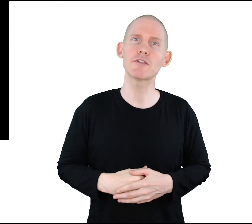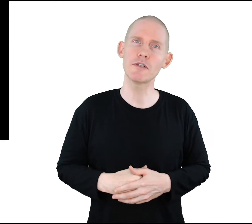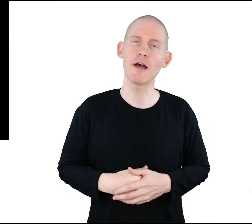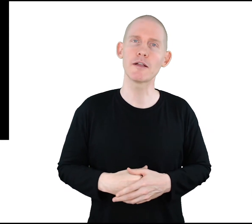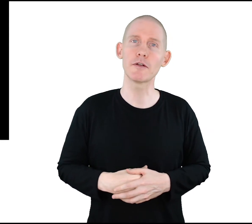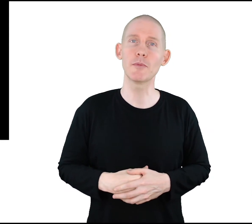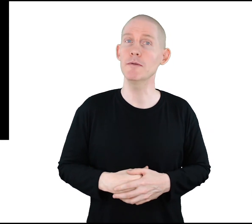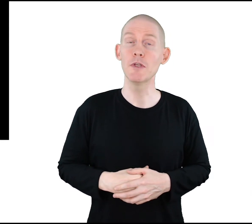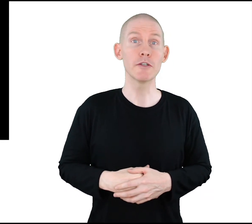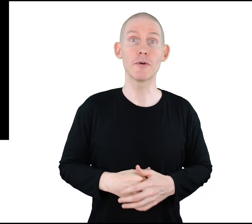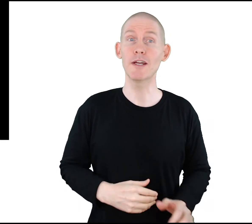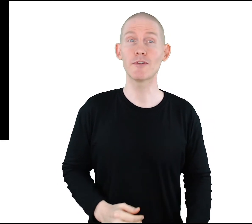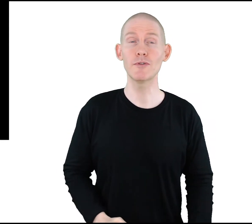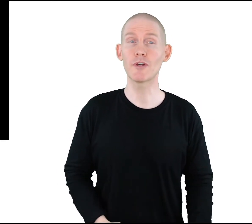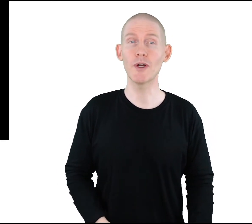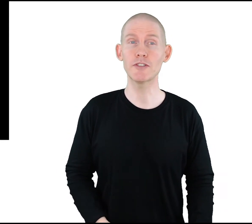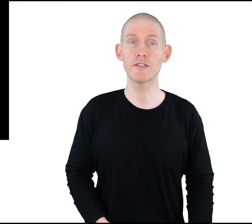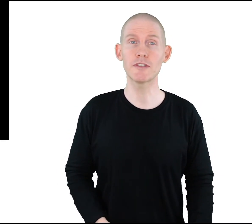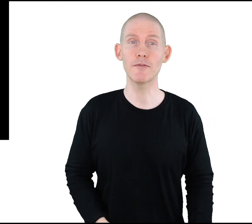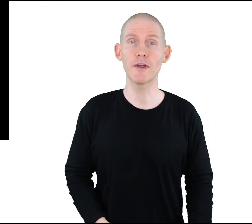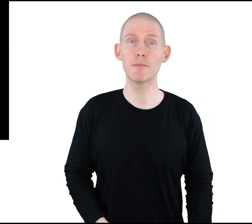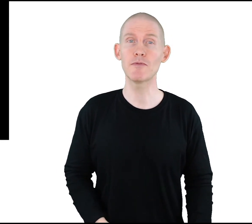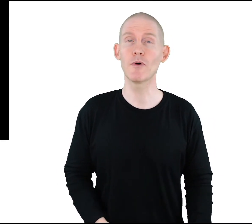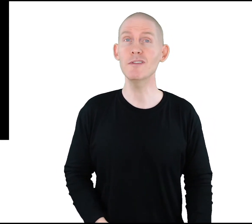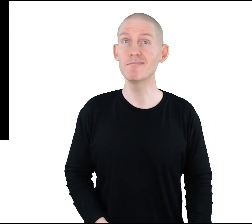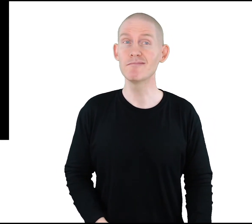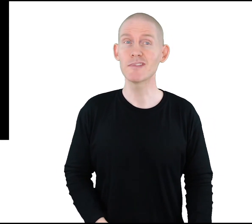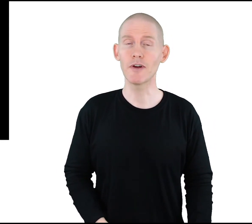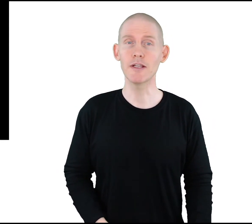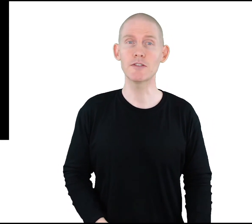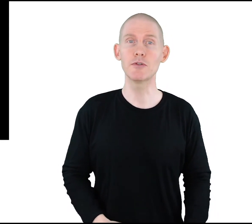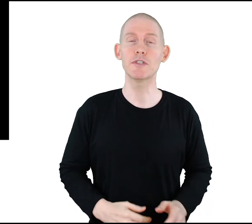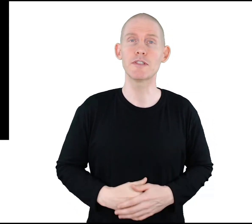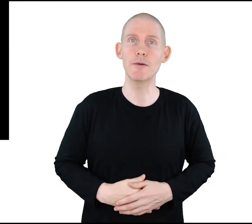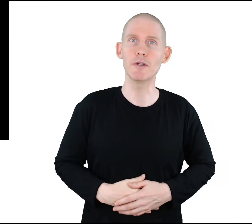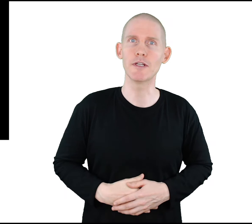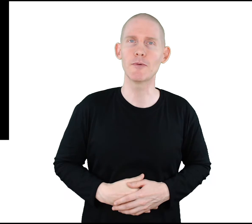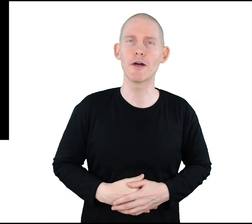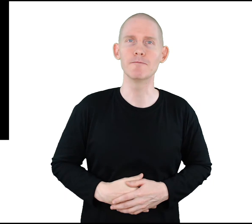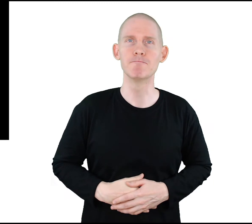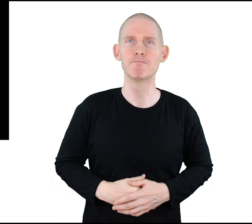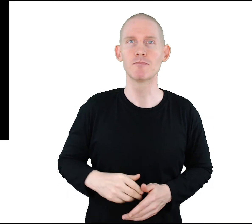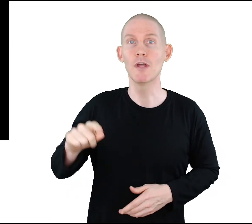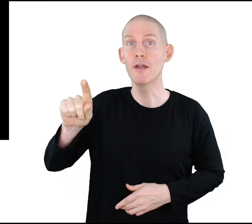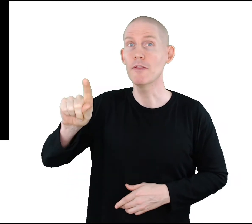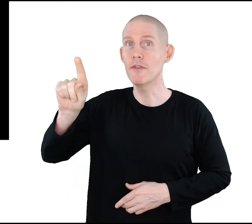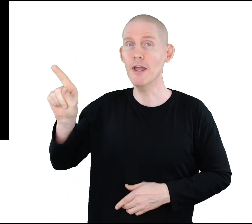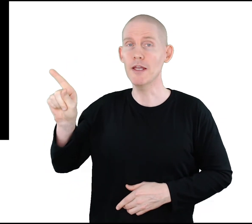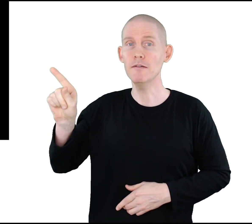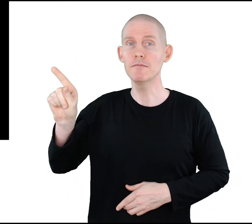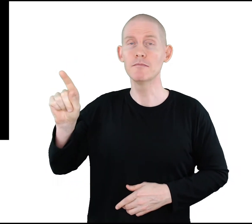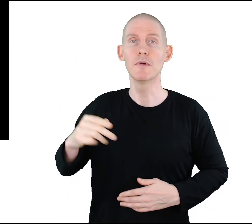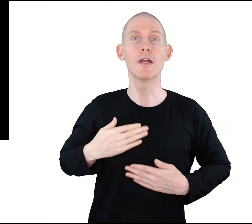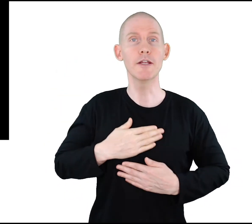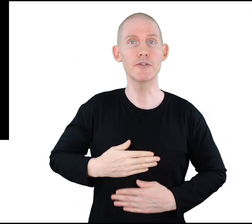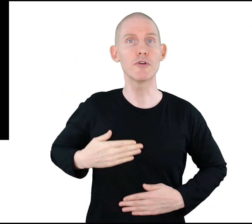nod a little bit. Don't have to do the question stuff like before. All right, let's do the statement. Here we go. They